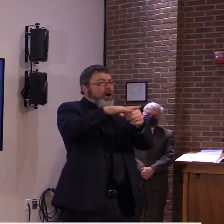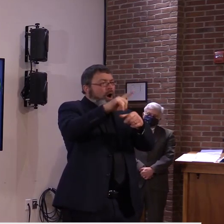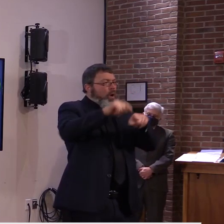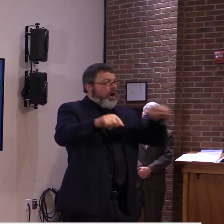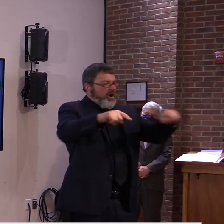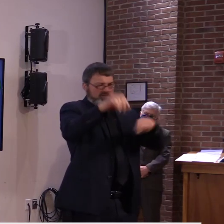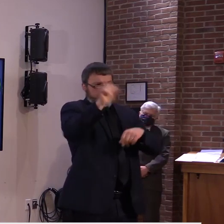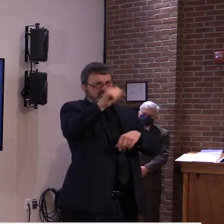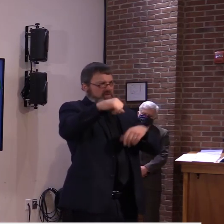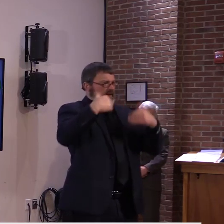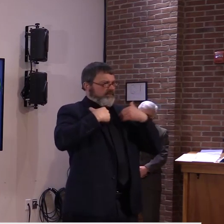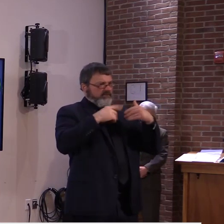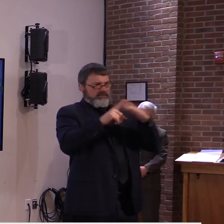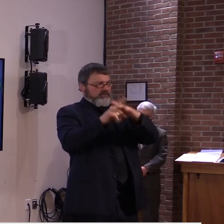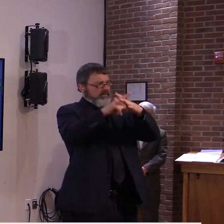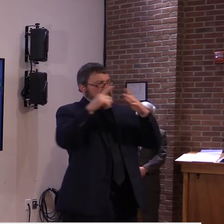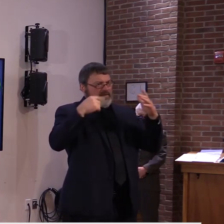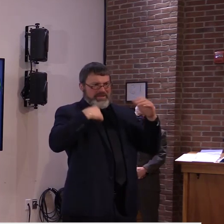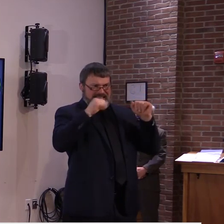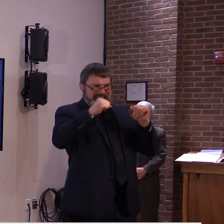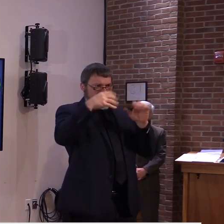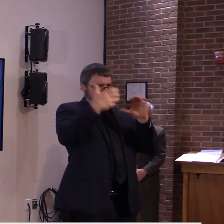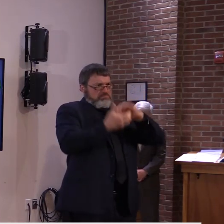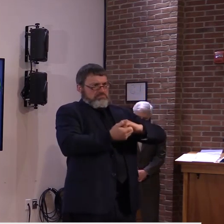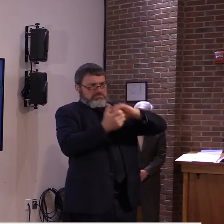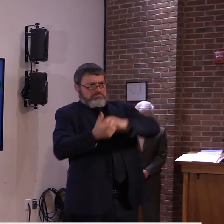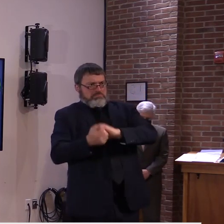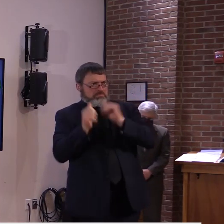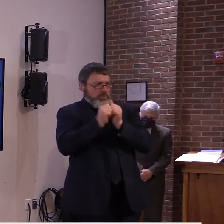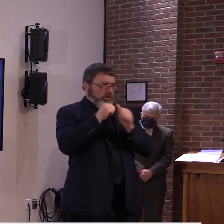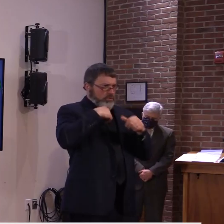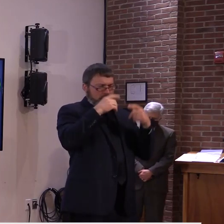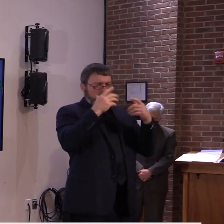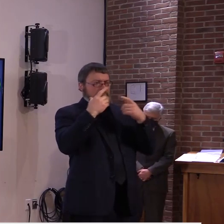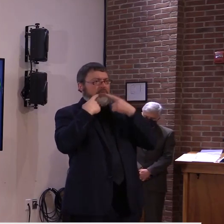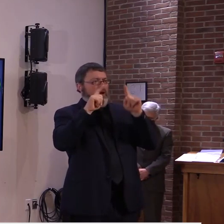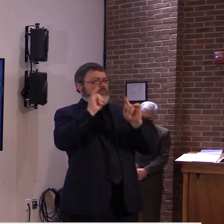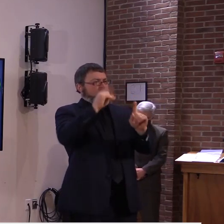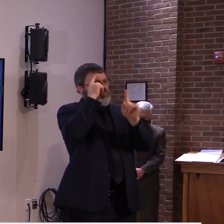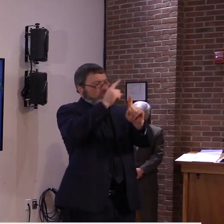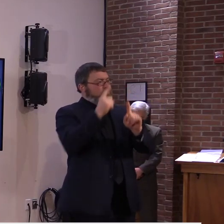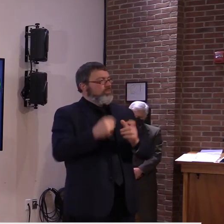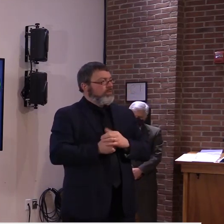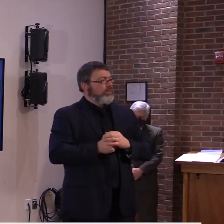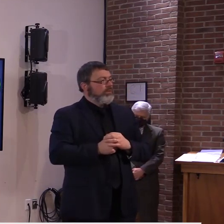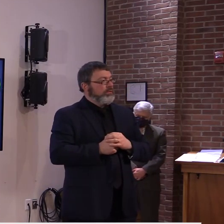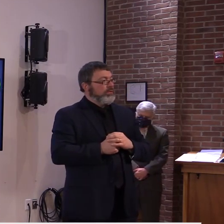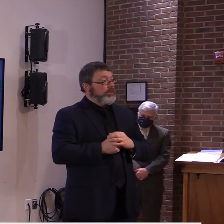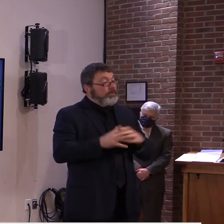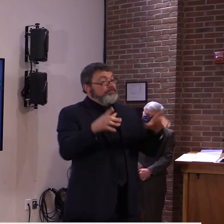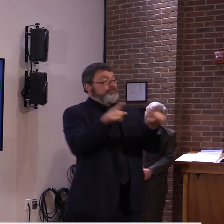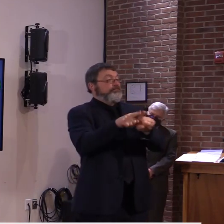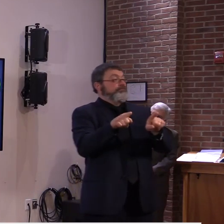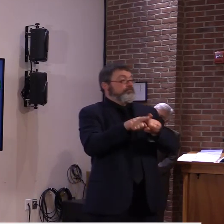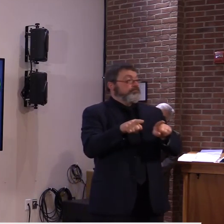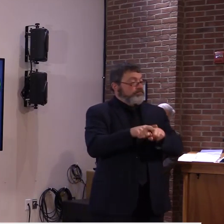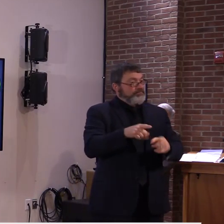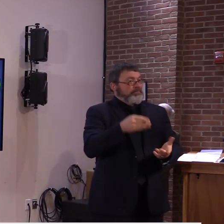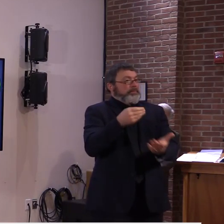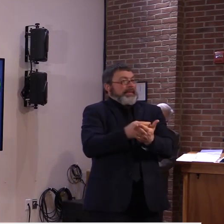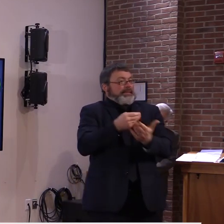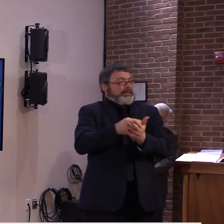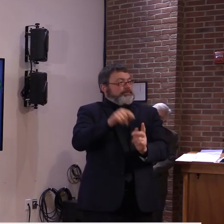sort of consistency from a state perspective, what those resources might look like, but then allowing locals to sort of figure out how to be the most